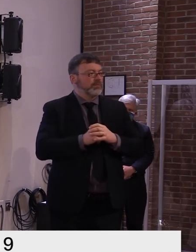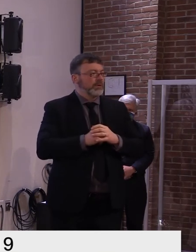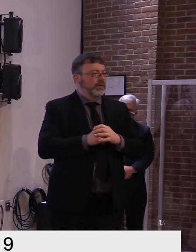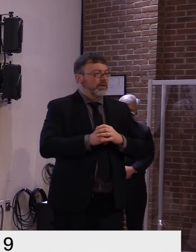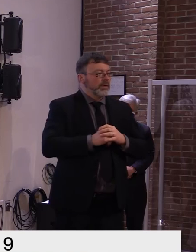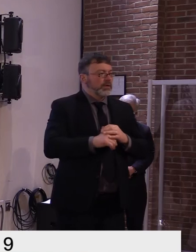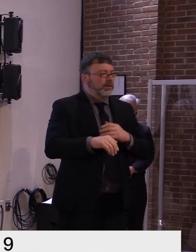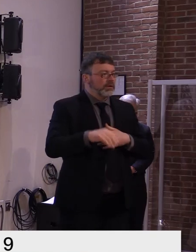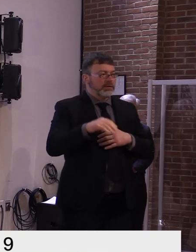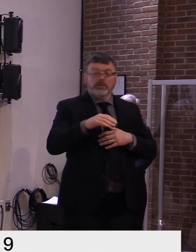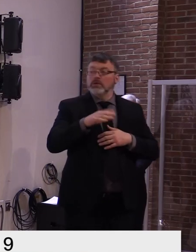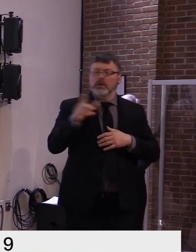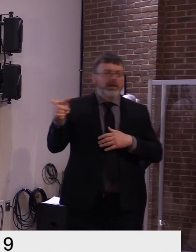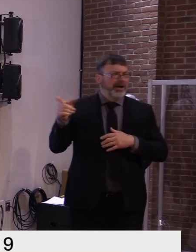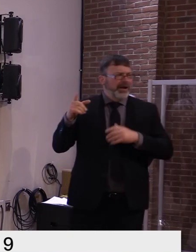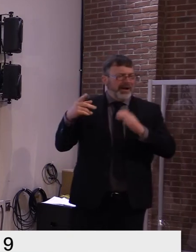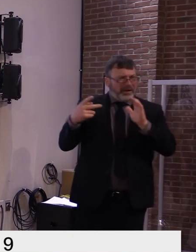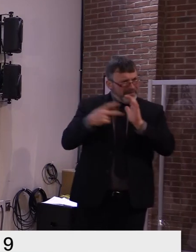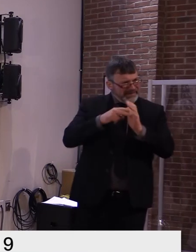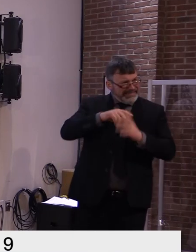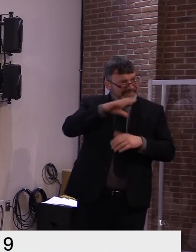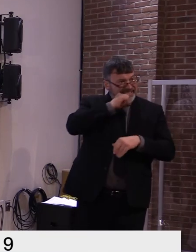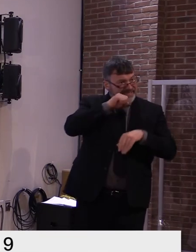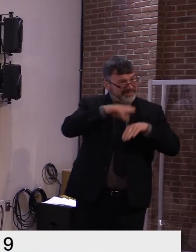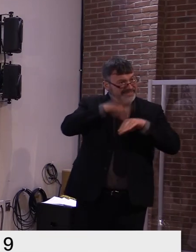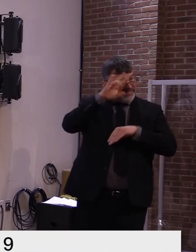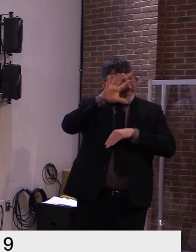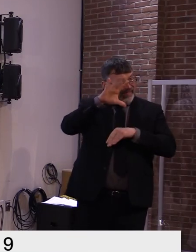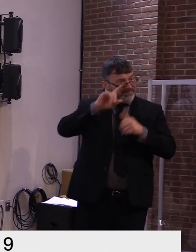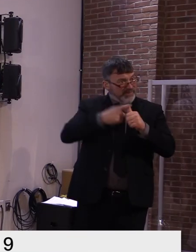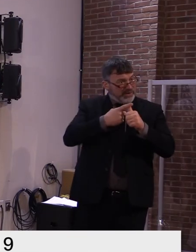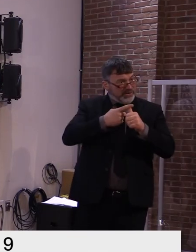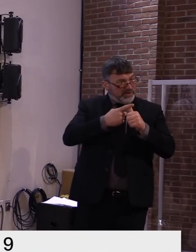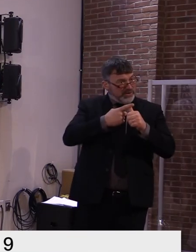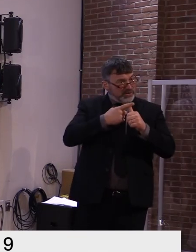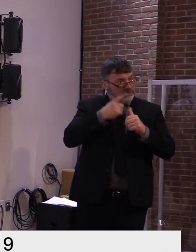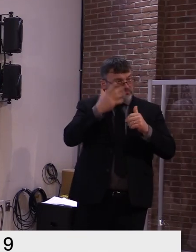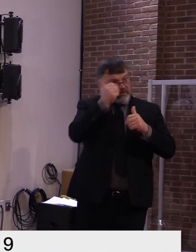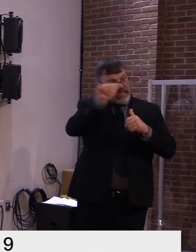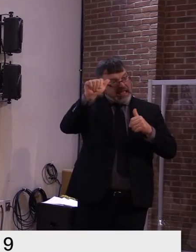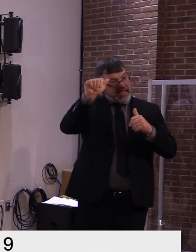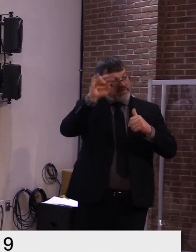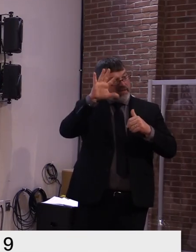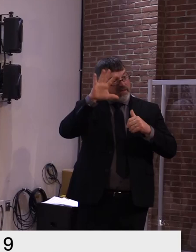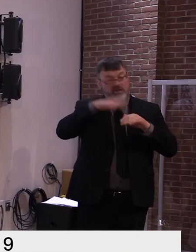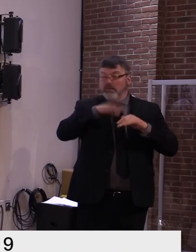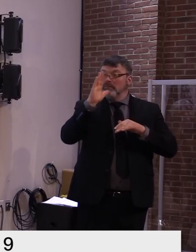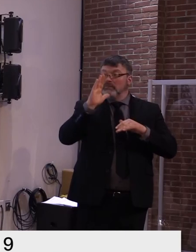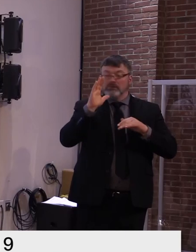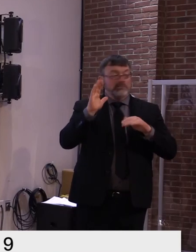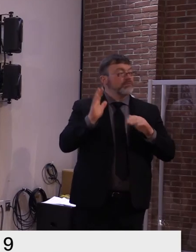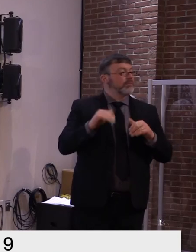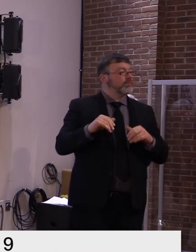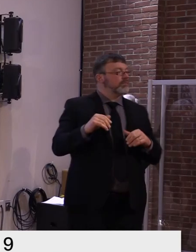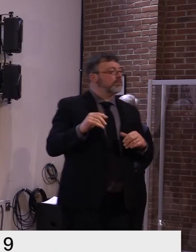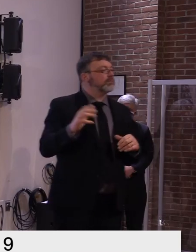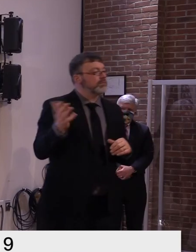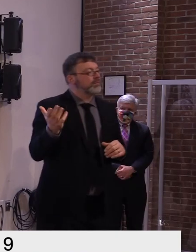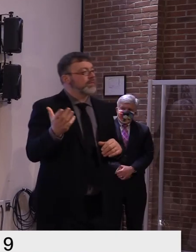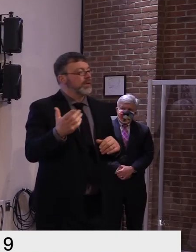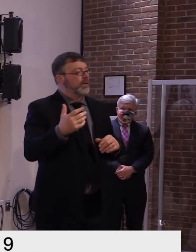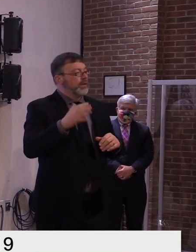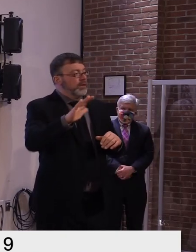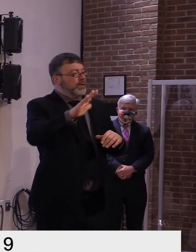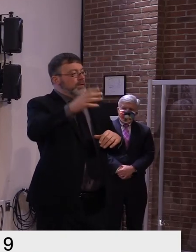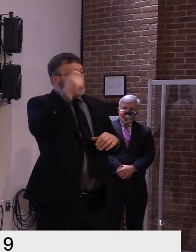65 plus for the three sets of age ranges. And presumably, of course, many people